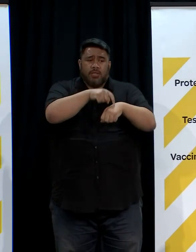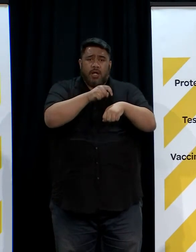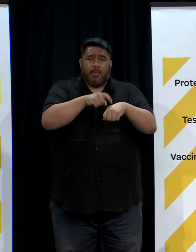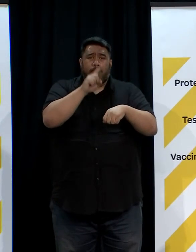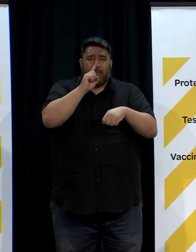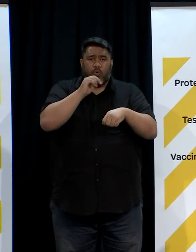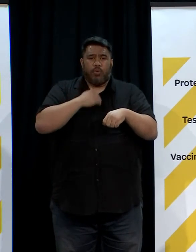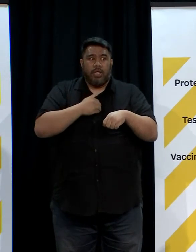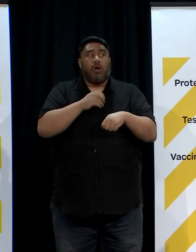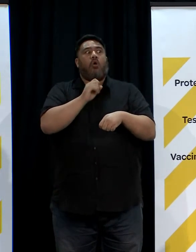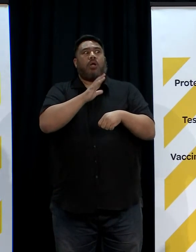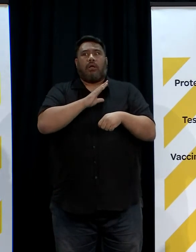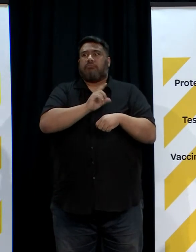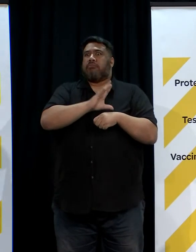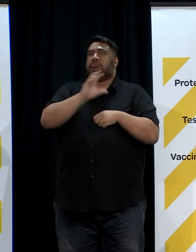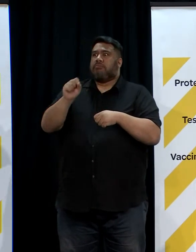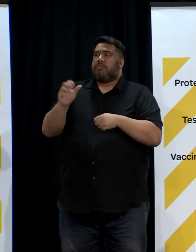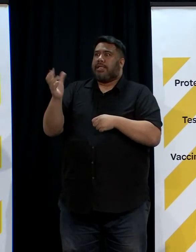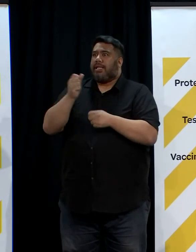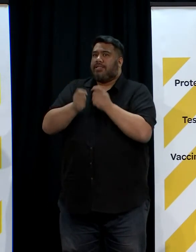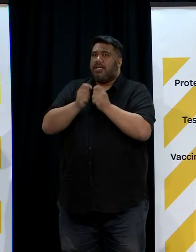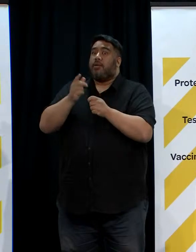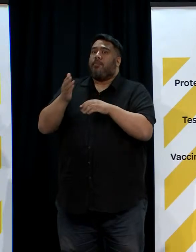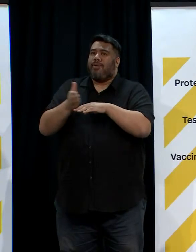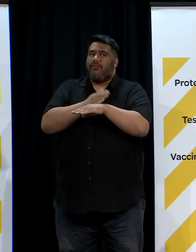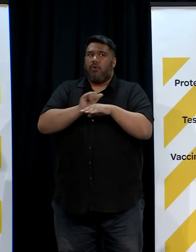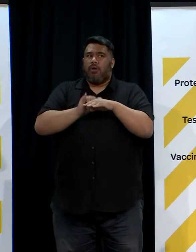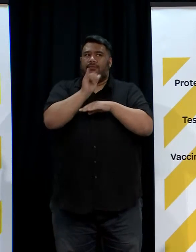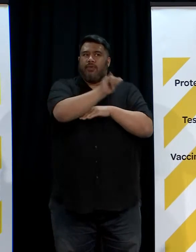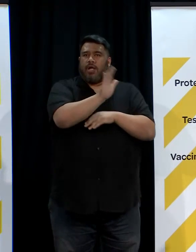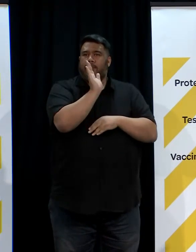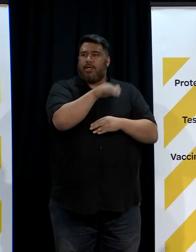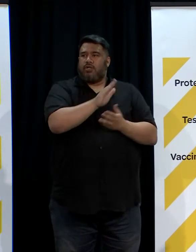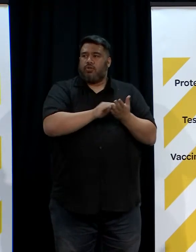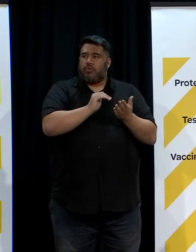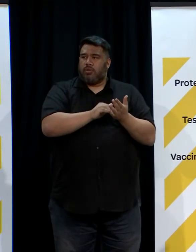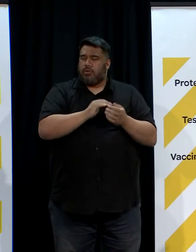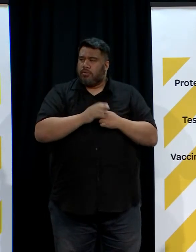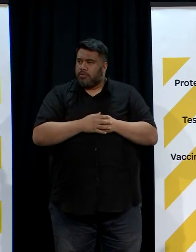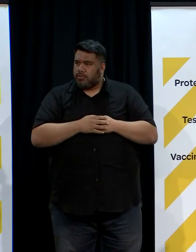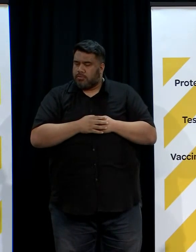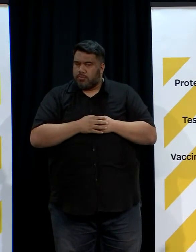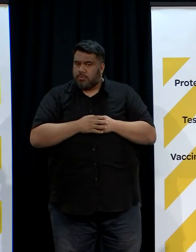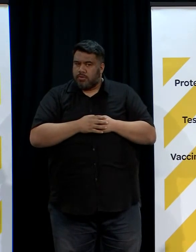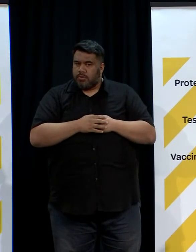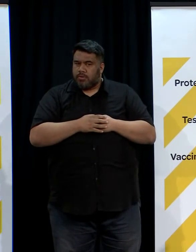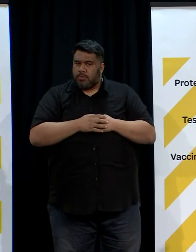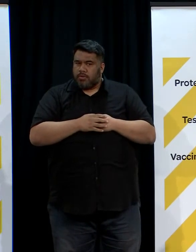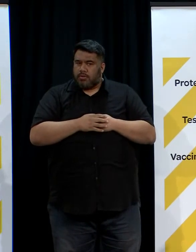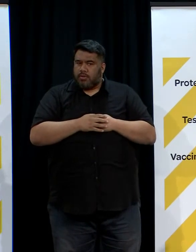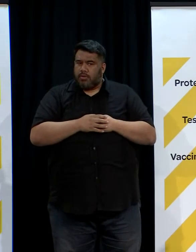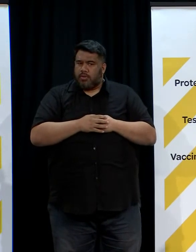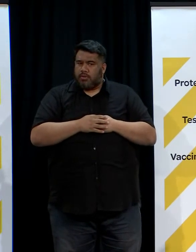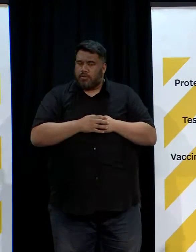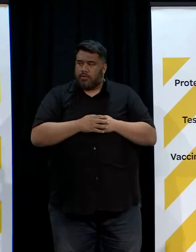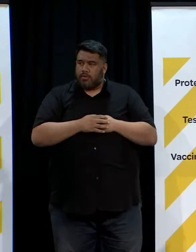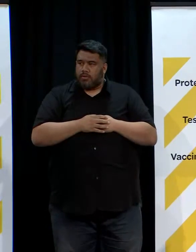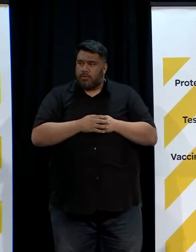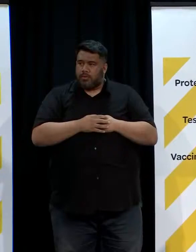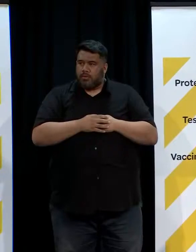would need to get the test. What did that signal look like though? I mean, did the Ministry of Health put out a press release, or I'm just unsure of what the signal